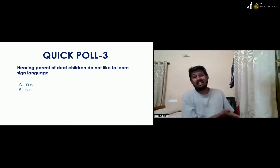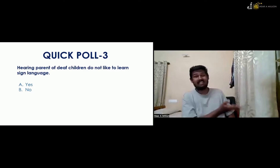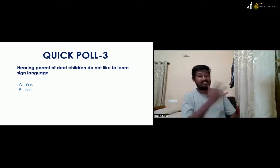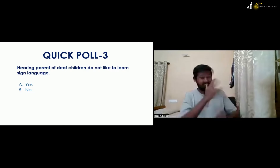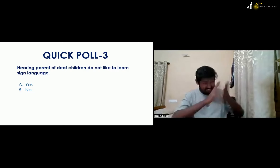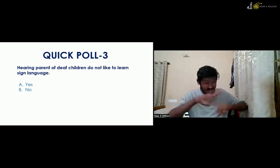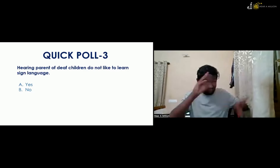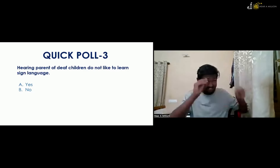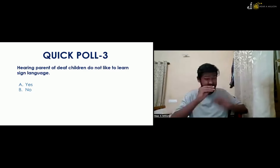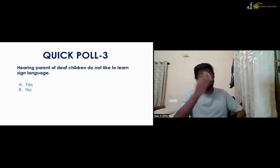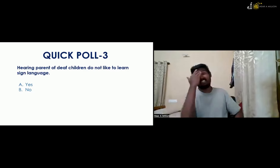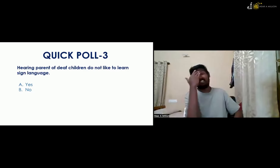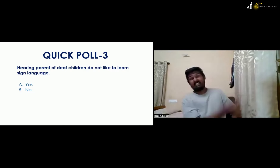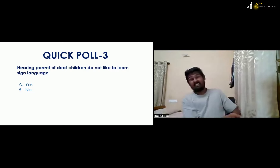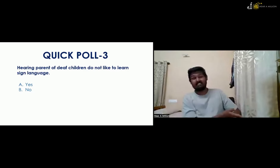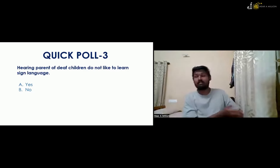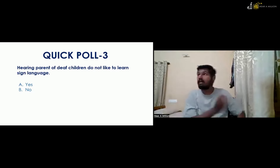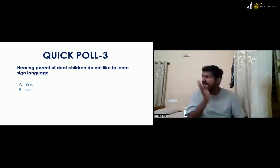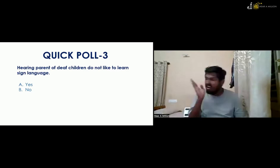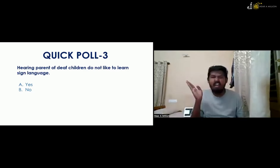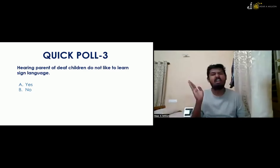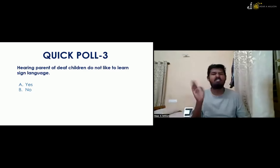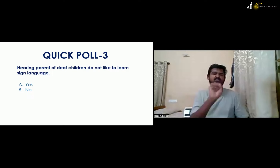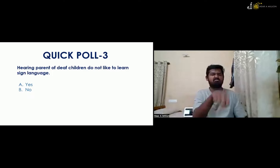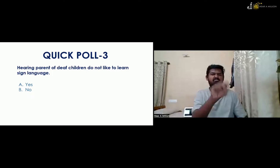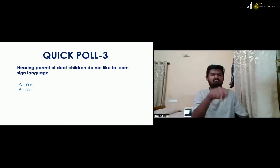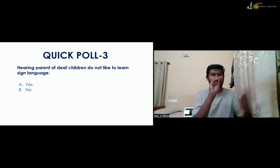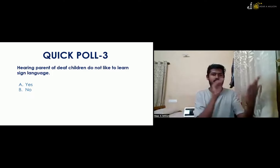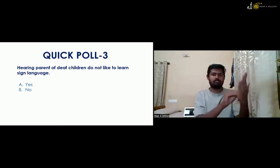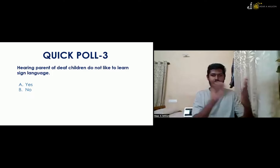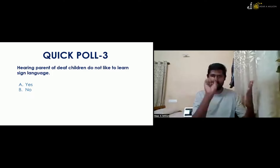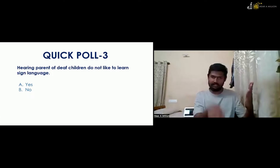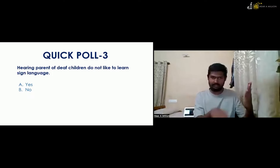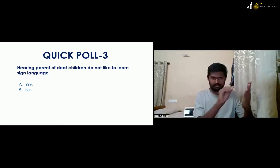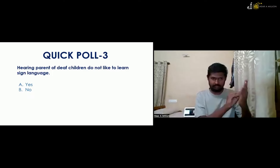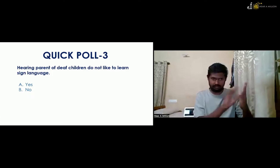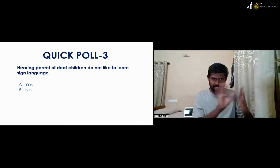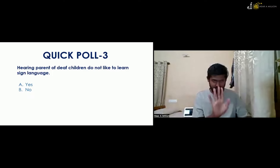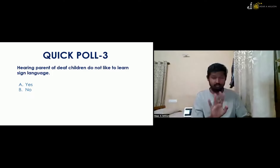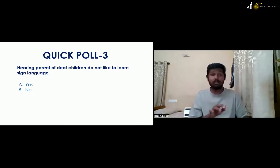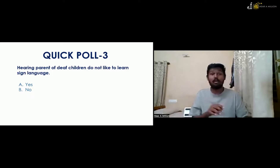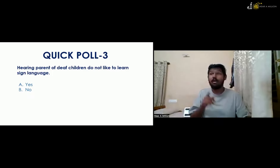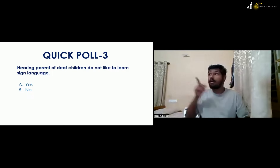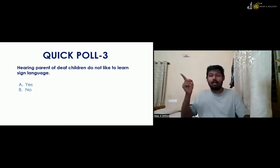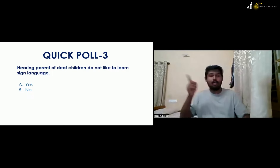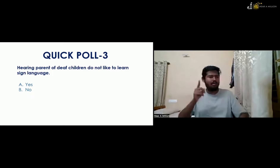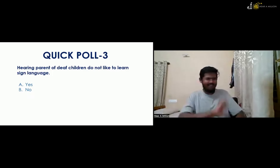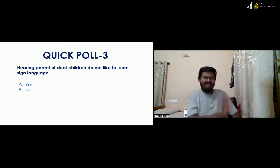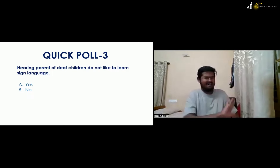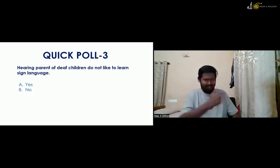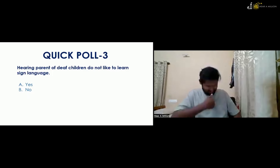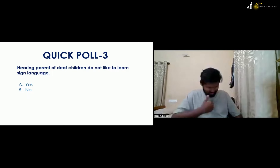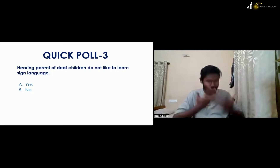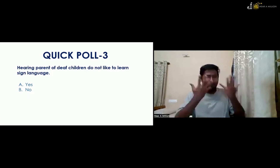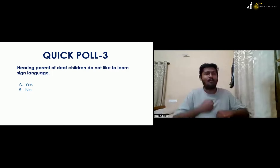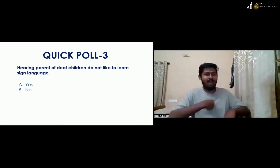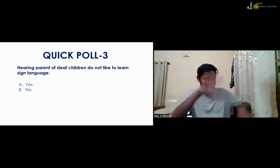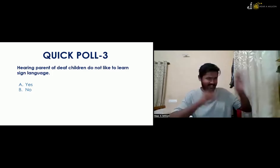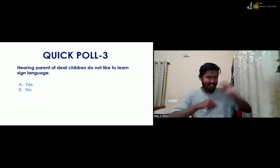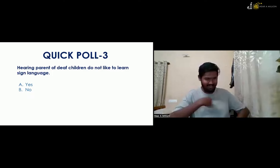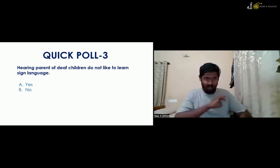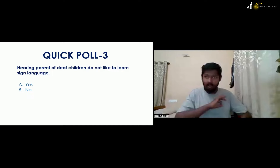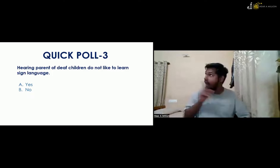that it's saying, if the hearing parents of the deaf children, if they do not like to learn a sign language, then you have to click